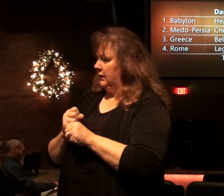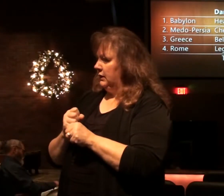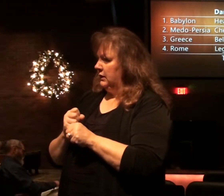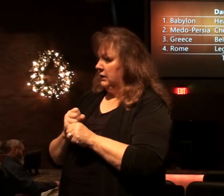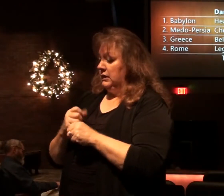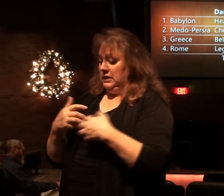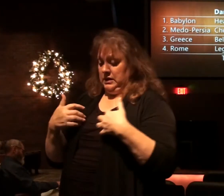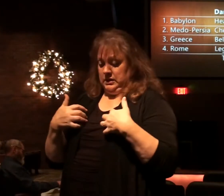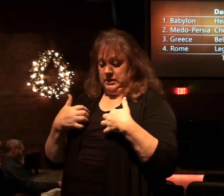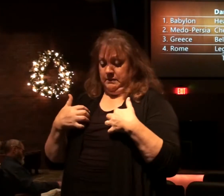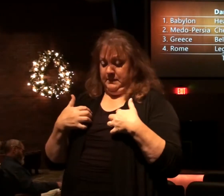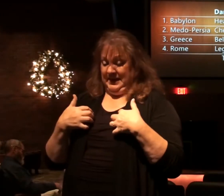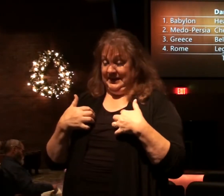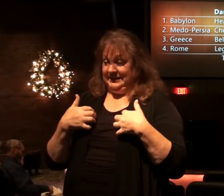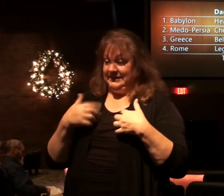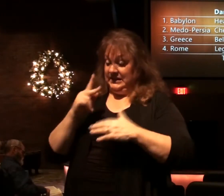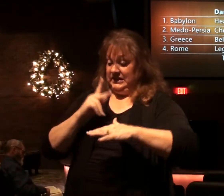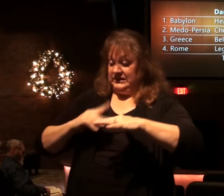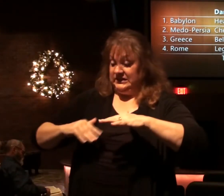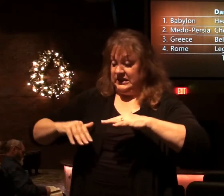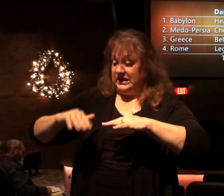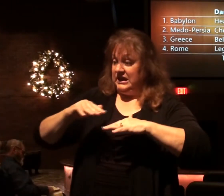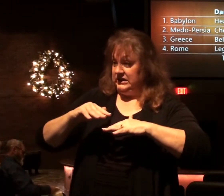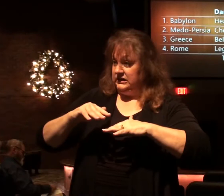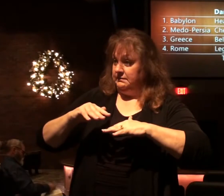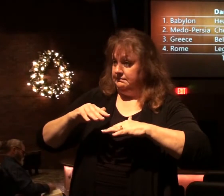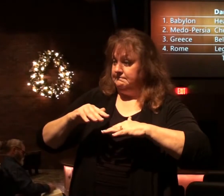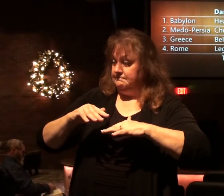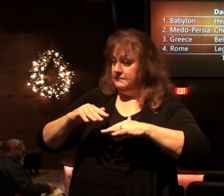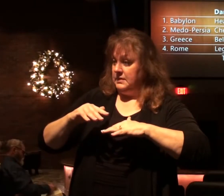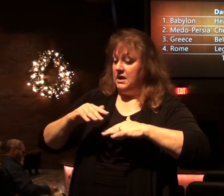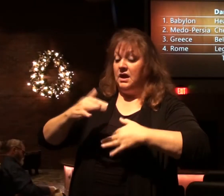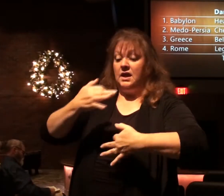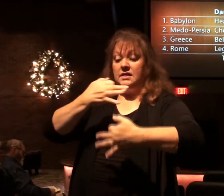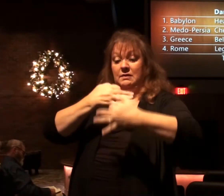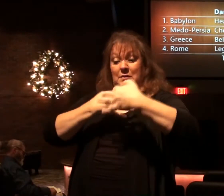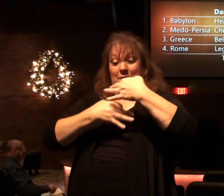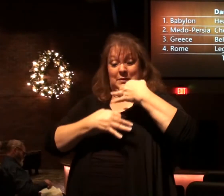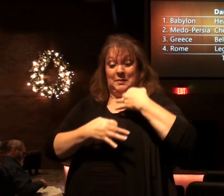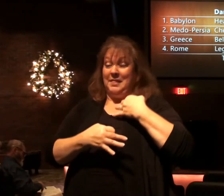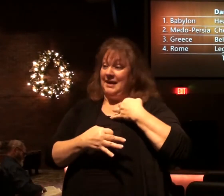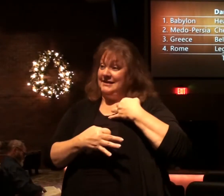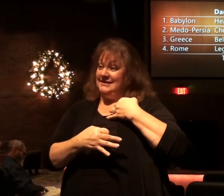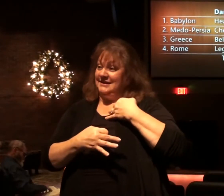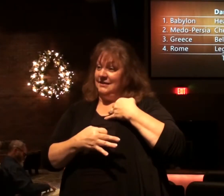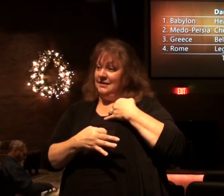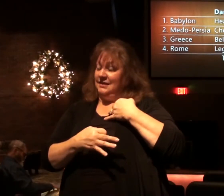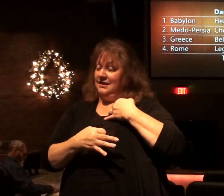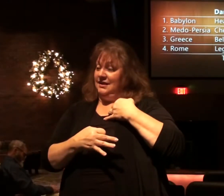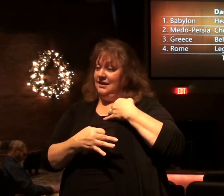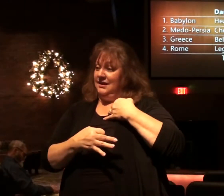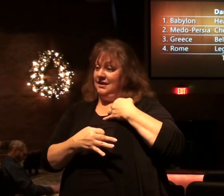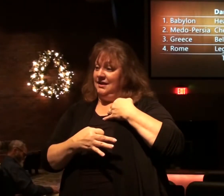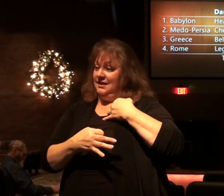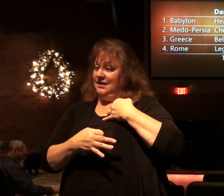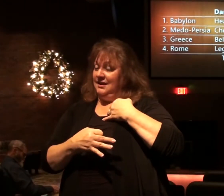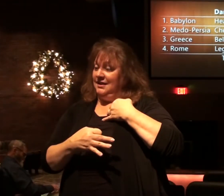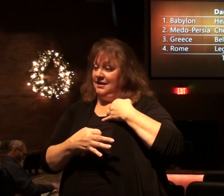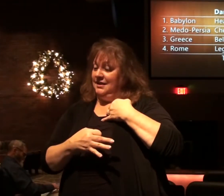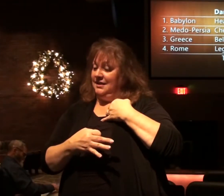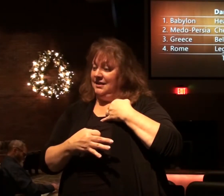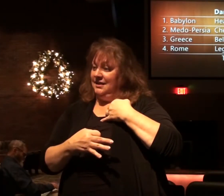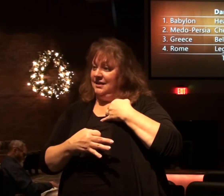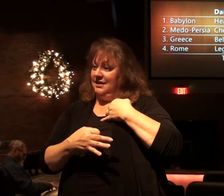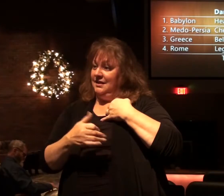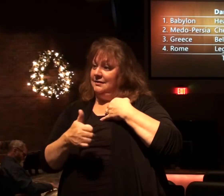The beasts represent kingdoms, and those kingdoms will be replaced by